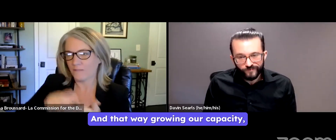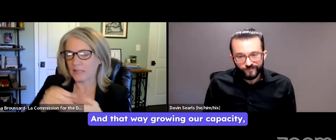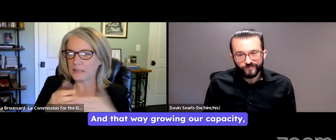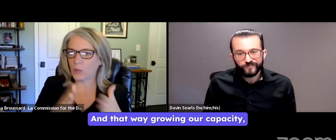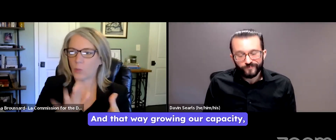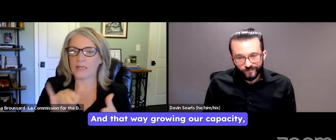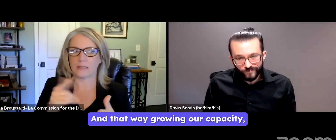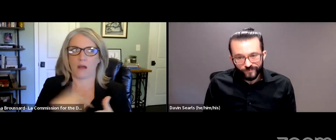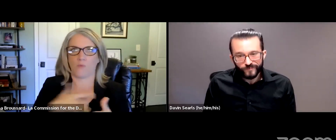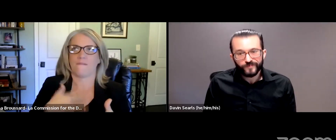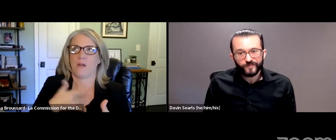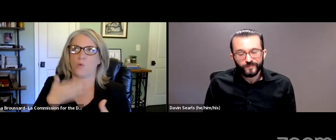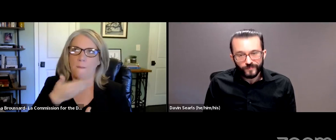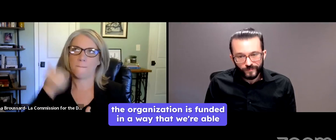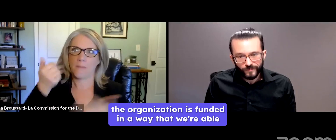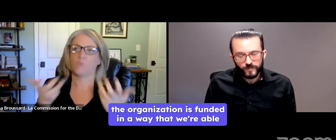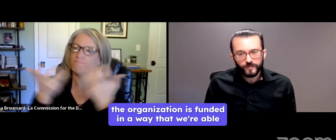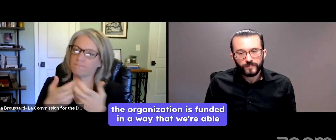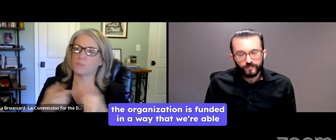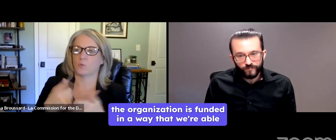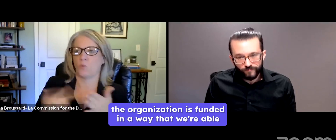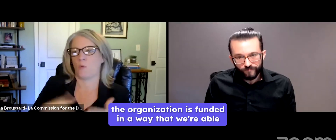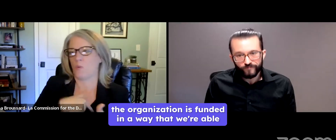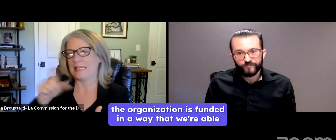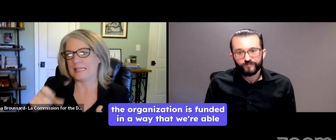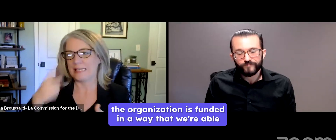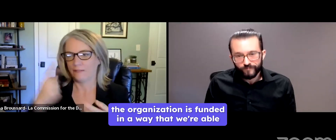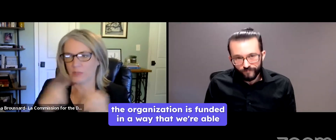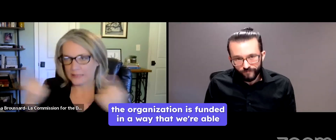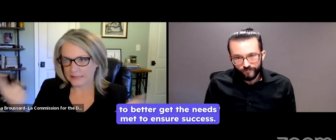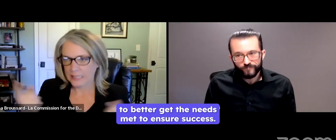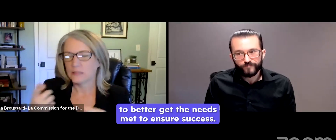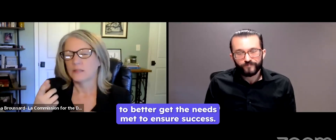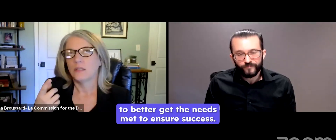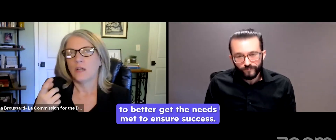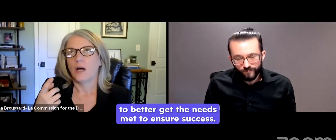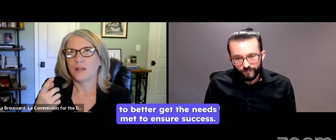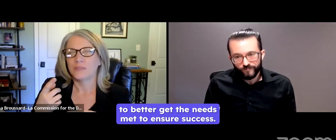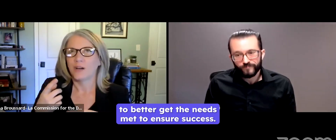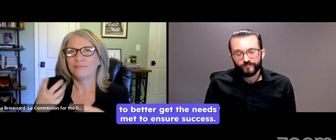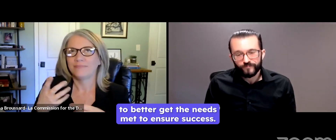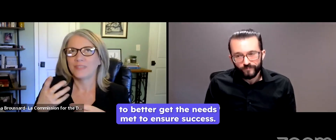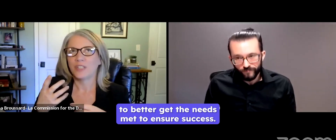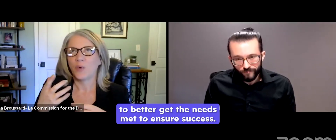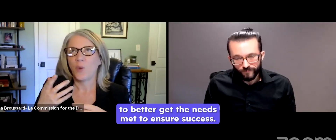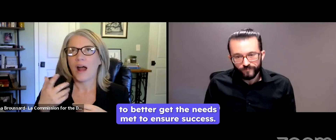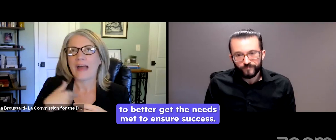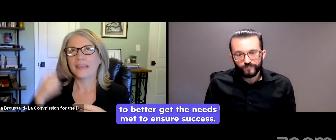our capacity. The organization is funded in a way that we're able to better get the needs